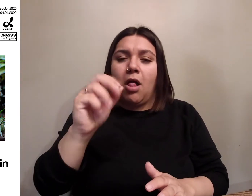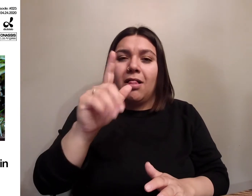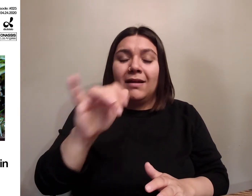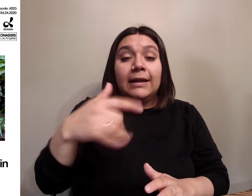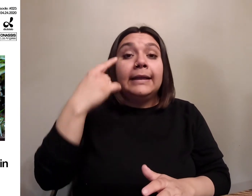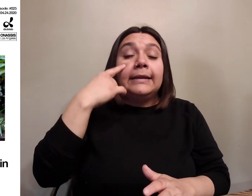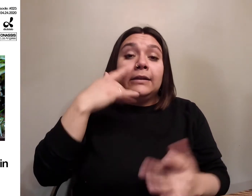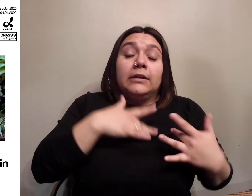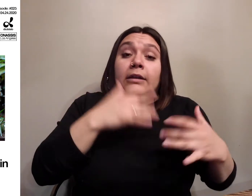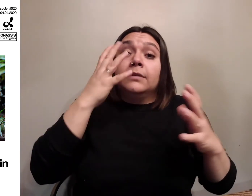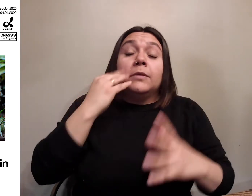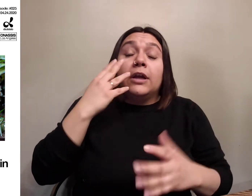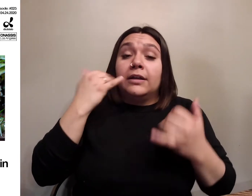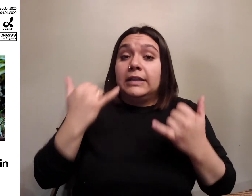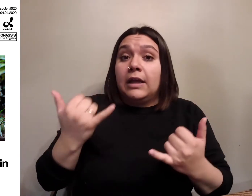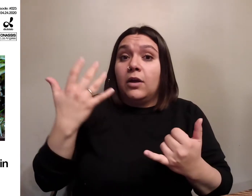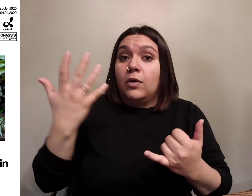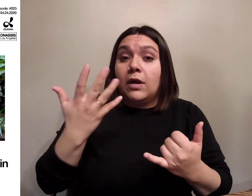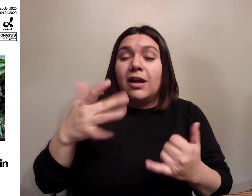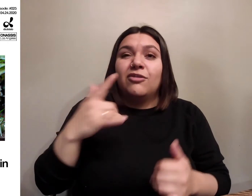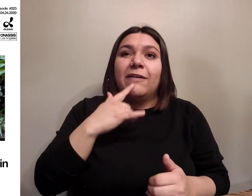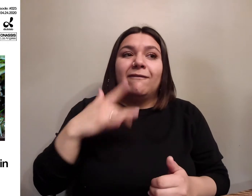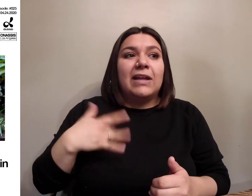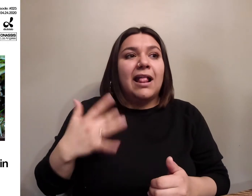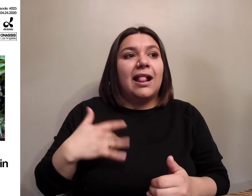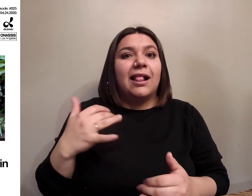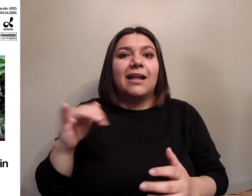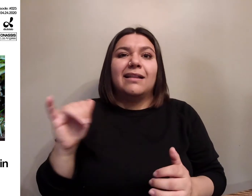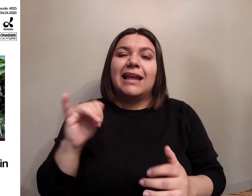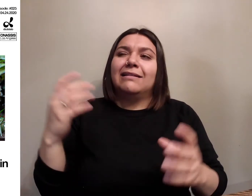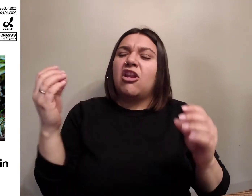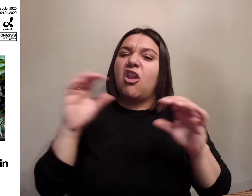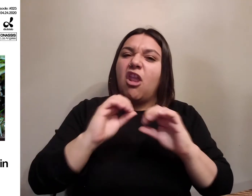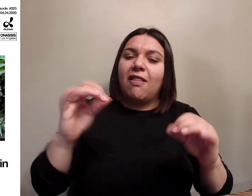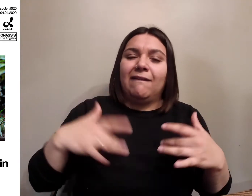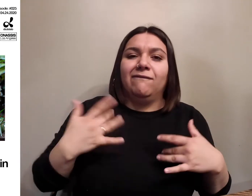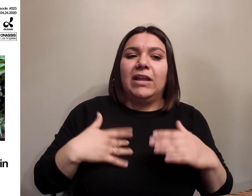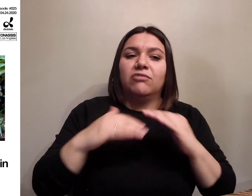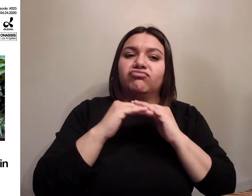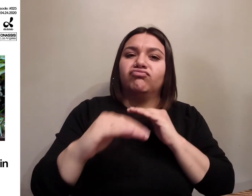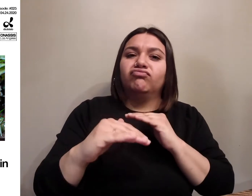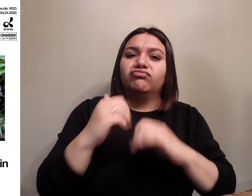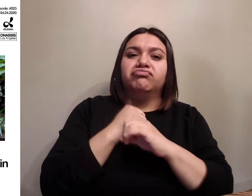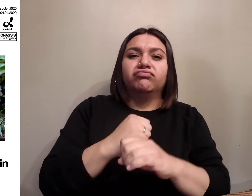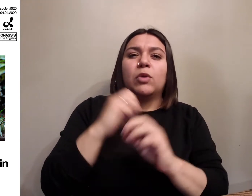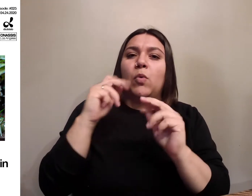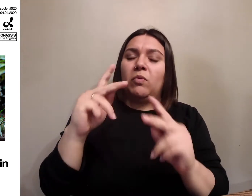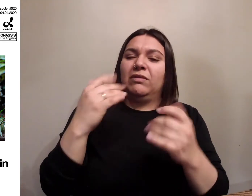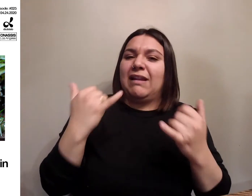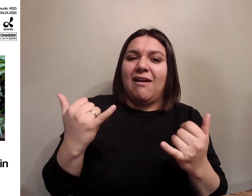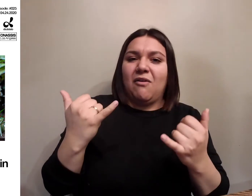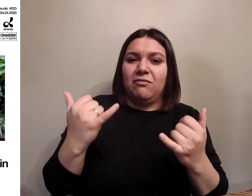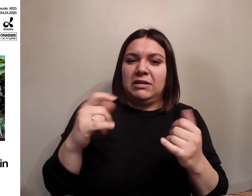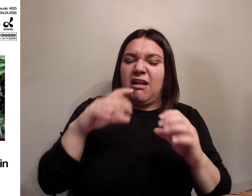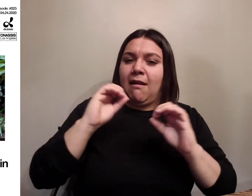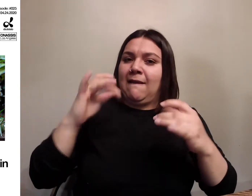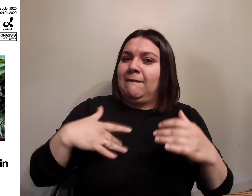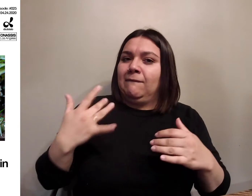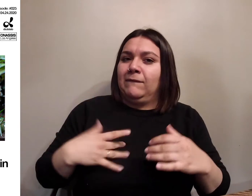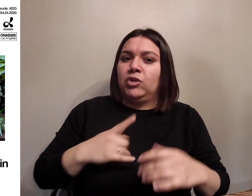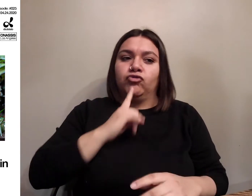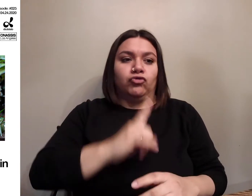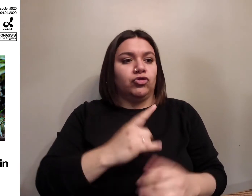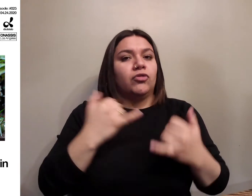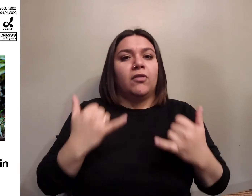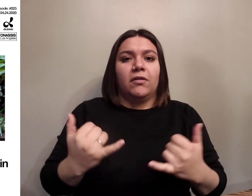melancholy. And that's, I think, very much relevant to, in a way, what we are experiencing right now, because there's this feeling that